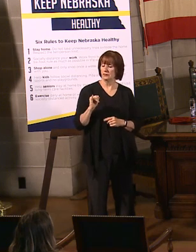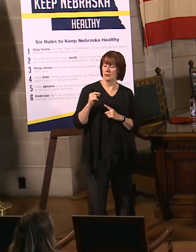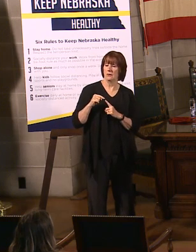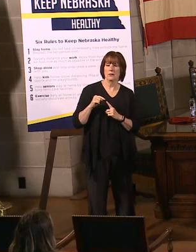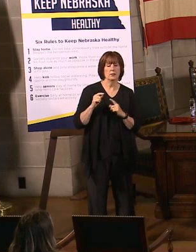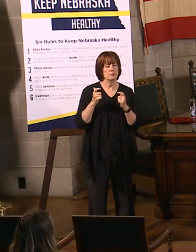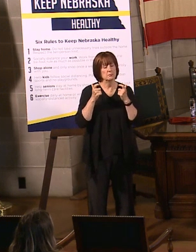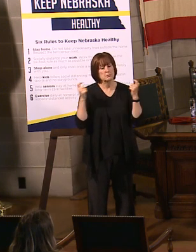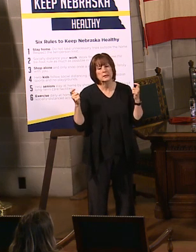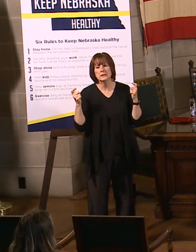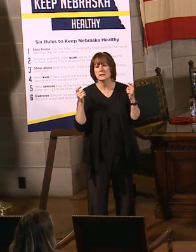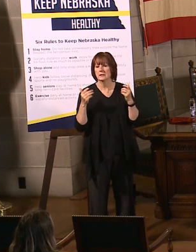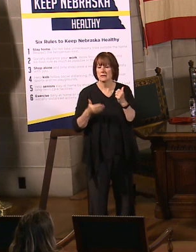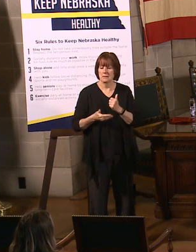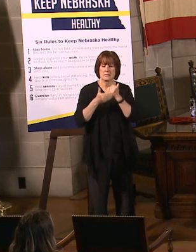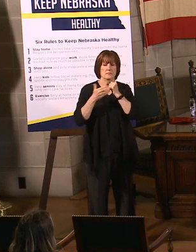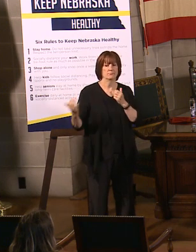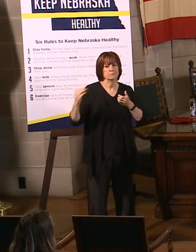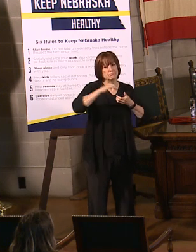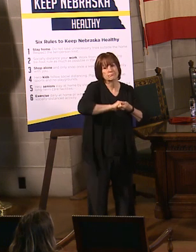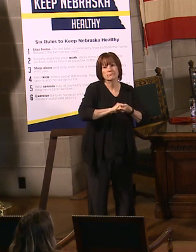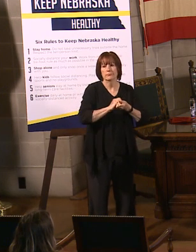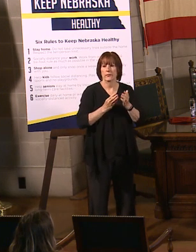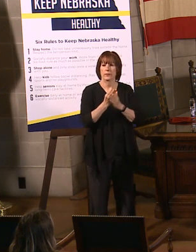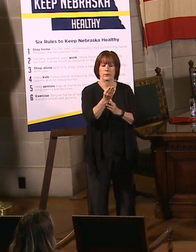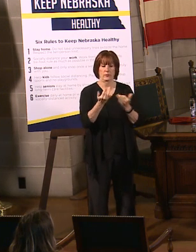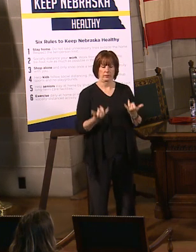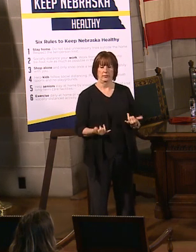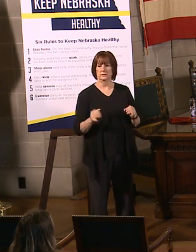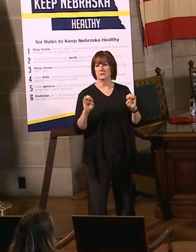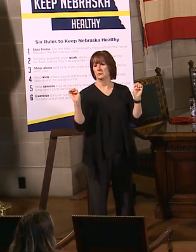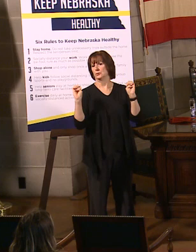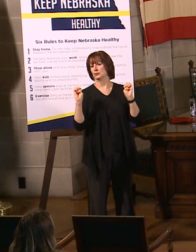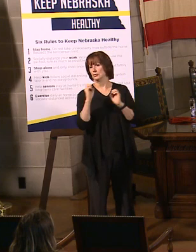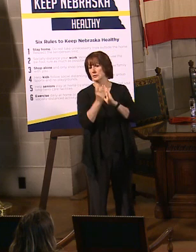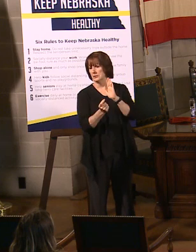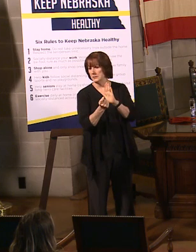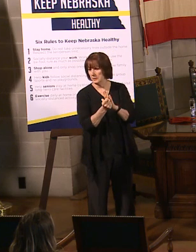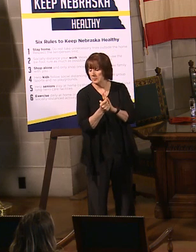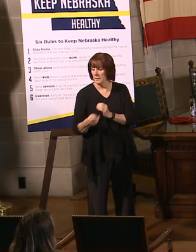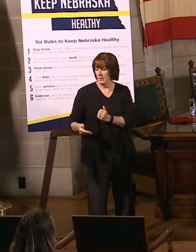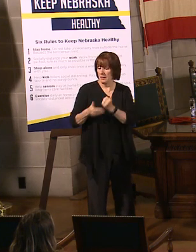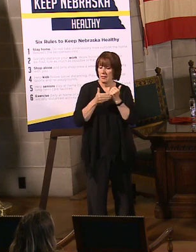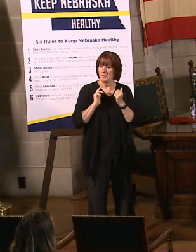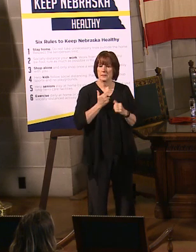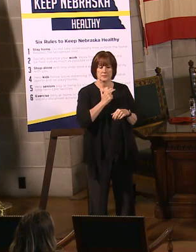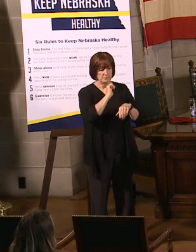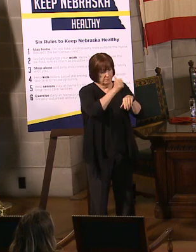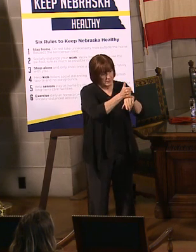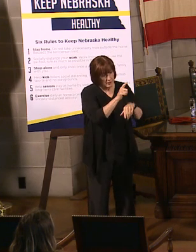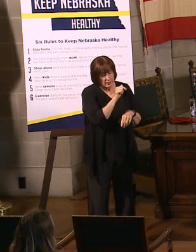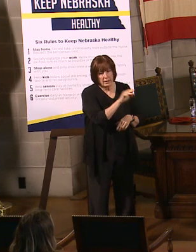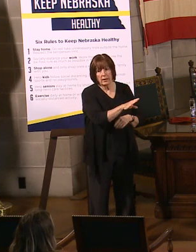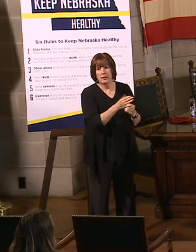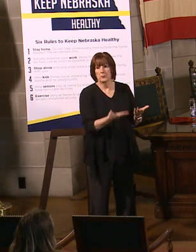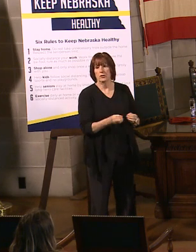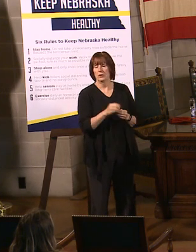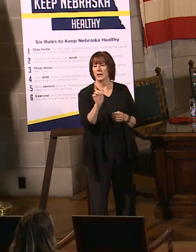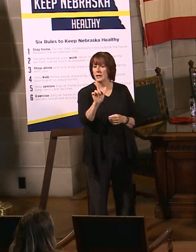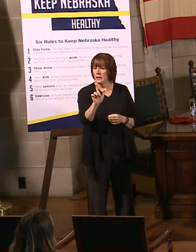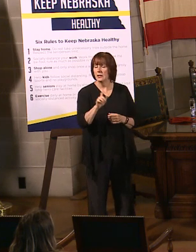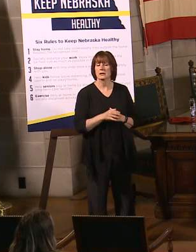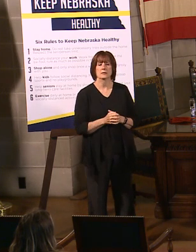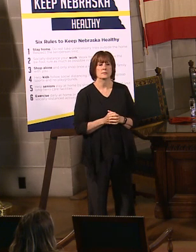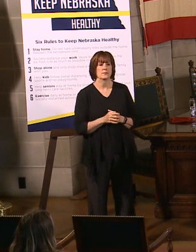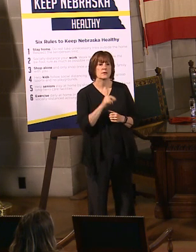a tremendous partner as we've gone through this entire emergency, not the least of which is helping us get up our lab set up here in Lincoln to